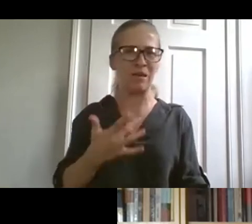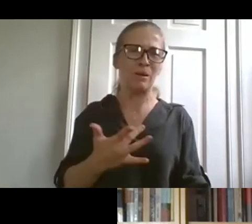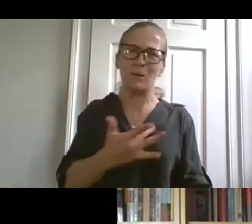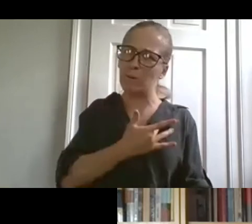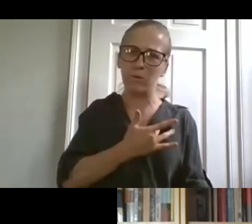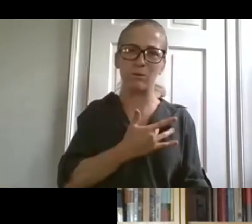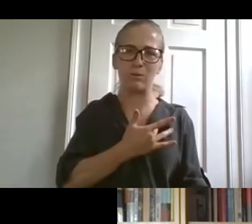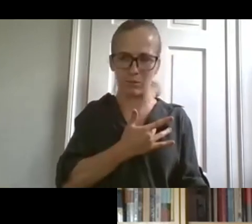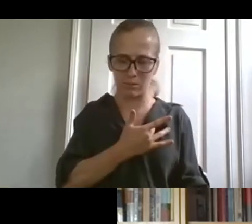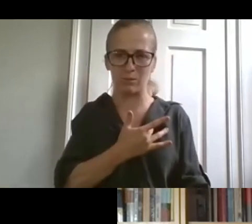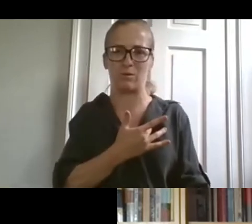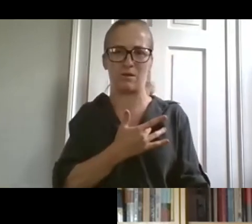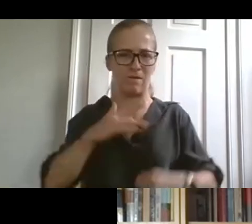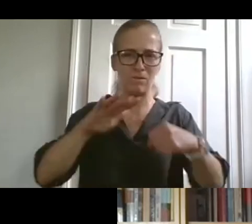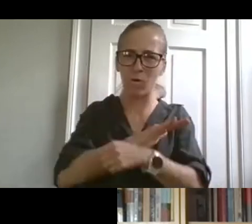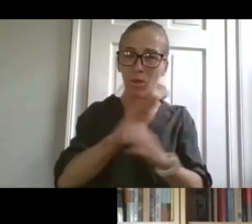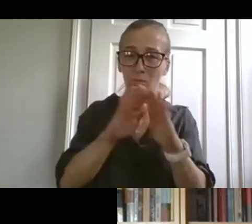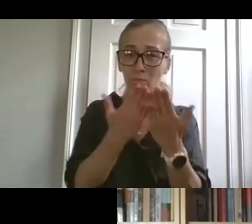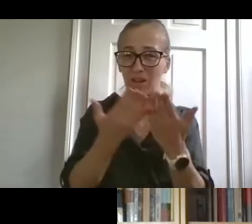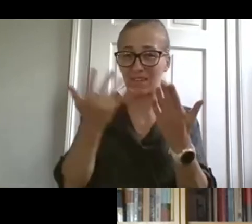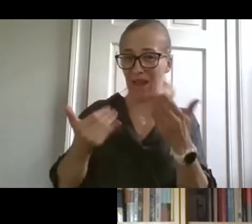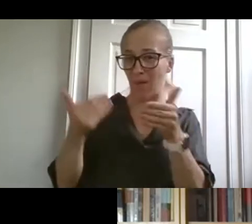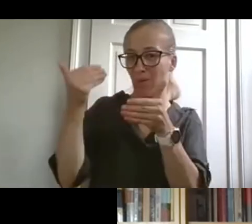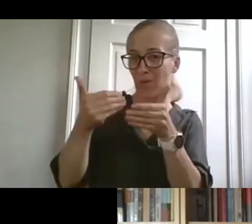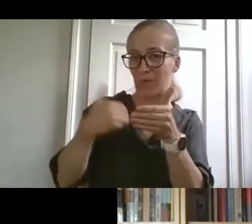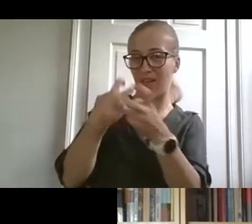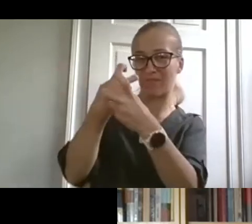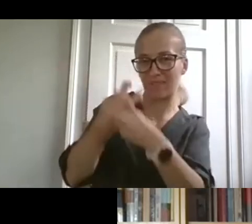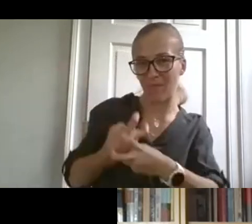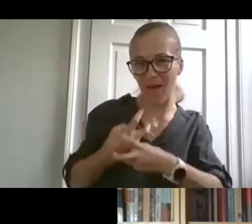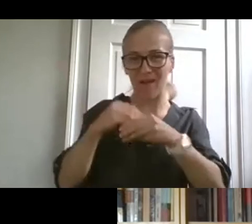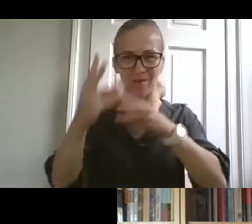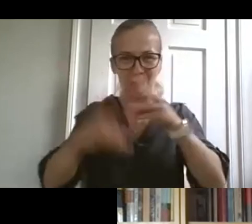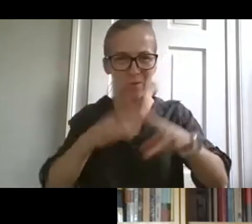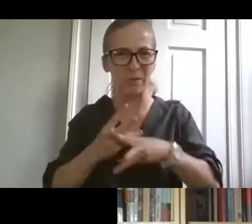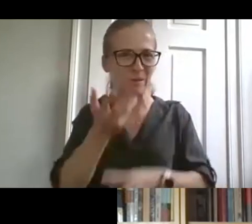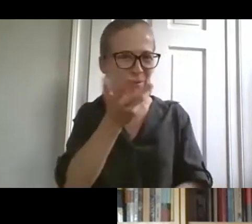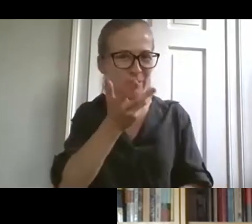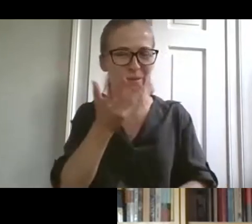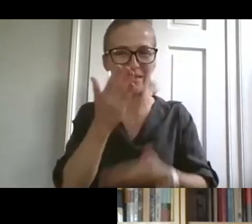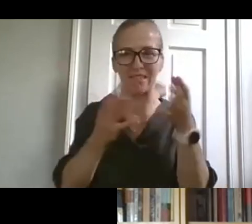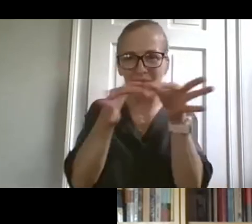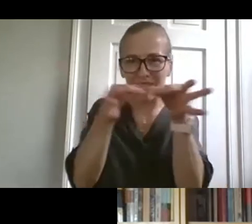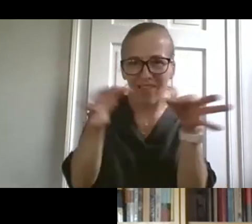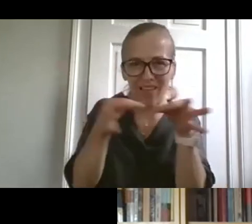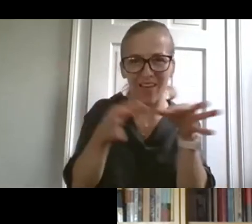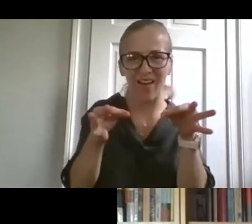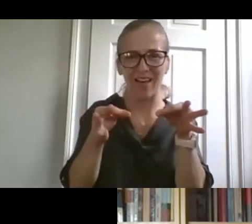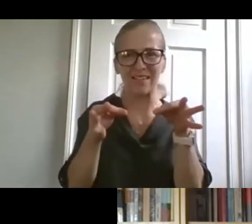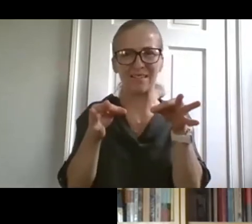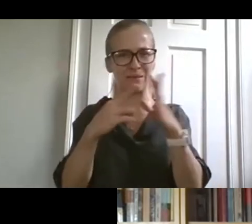to read the full book now that it's close to having a spine and in the world. I just thought some of the lines we were put, people putting them